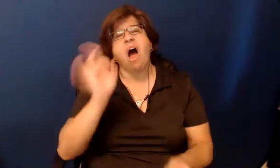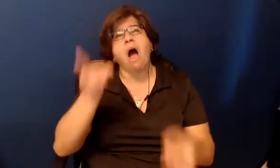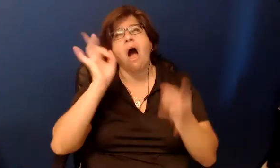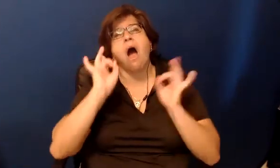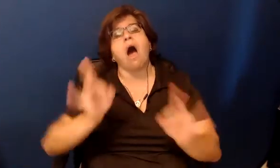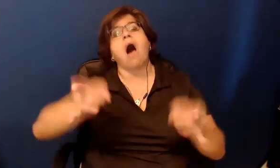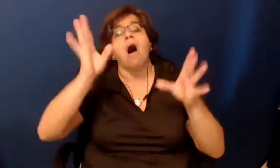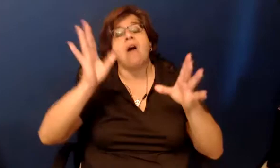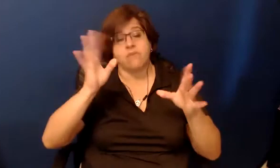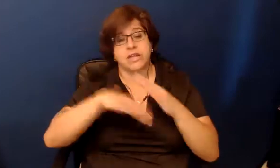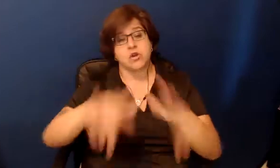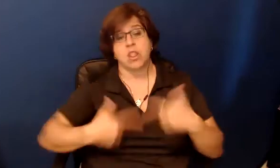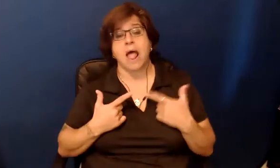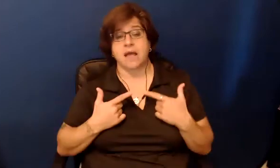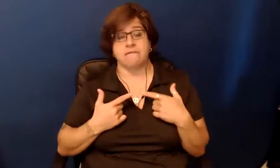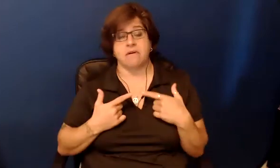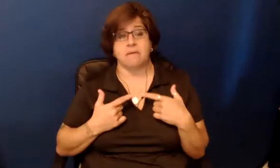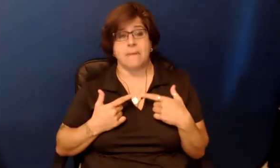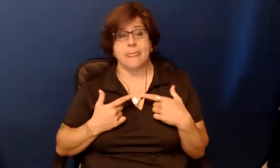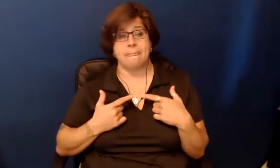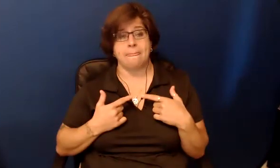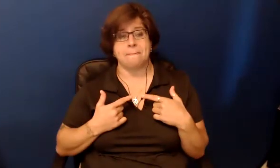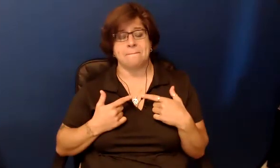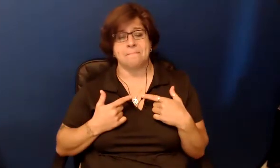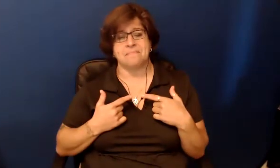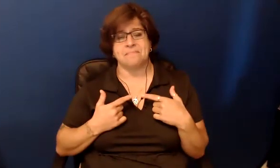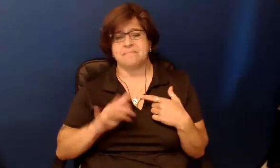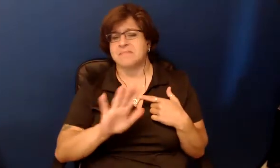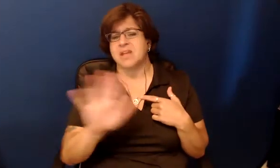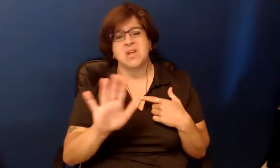done something really nasty and dirty and awful in your life,